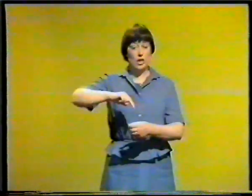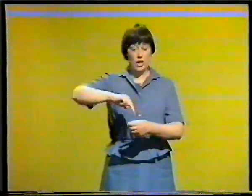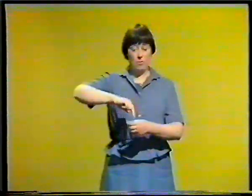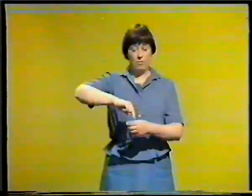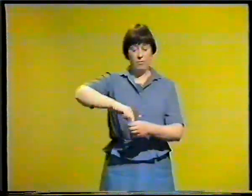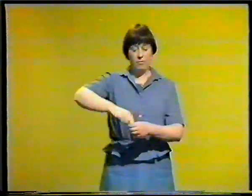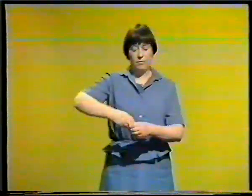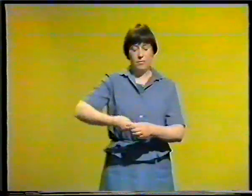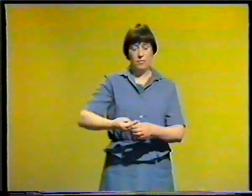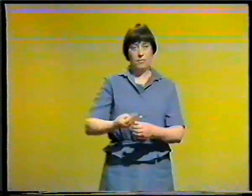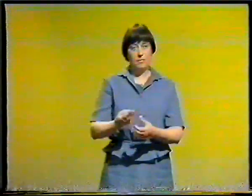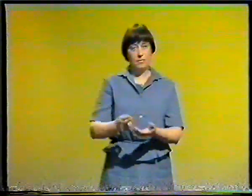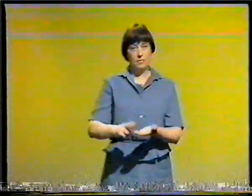Jam.